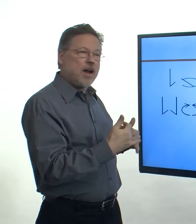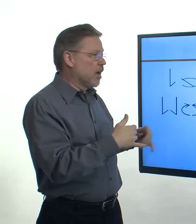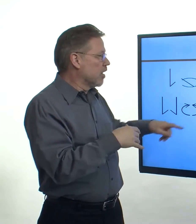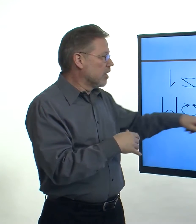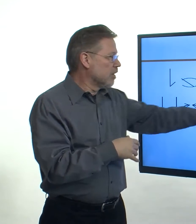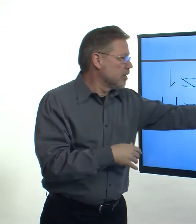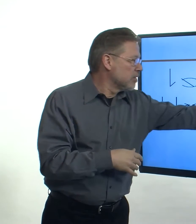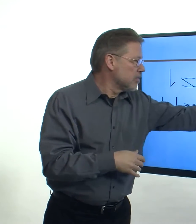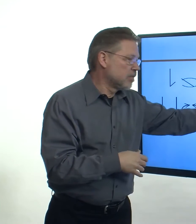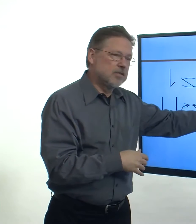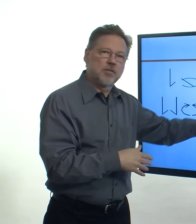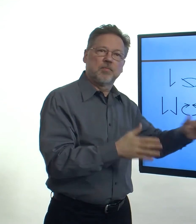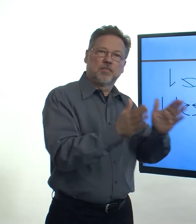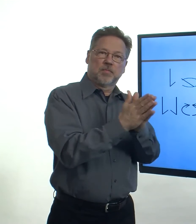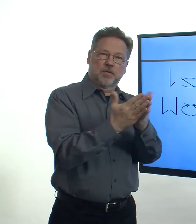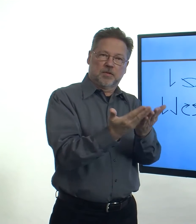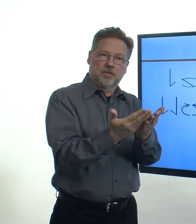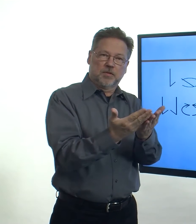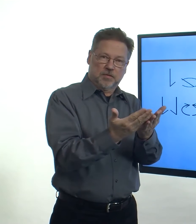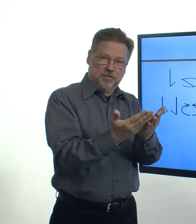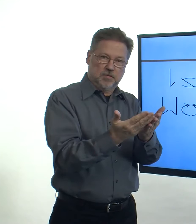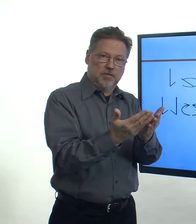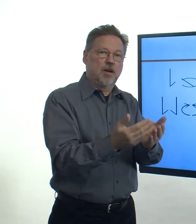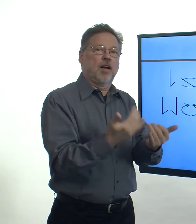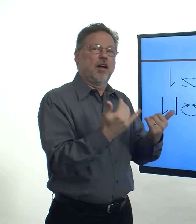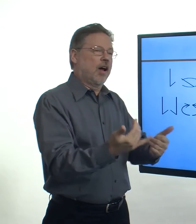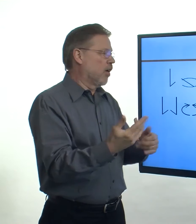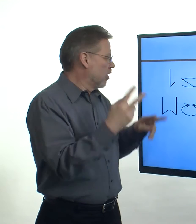This form looks like this.